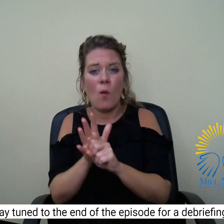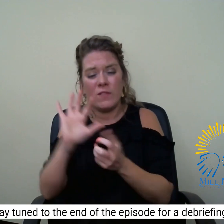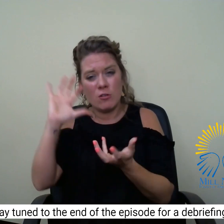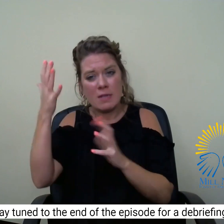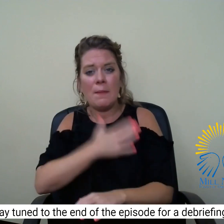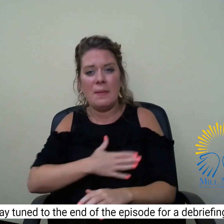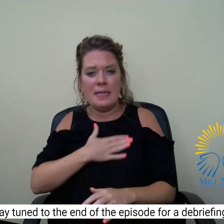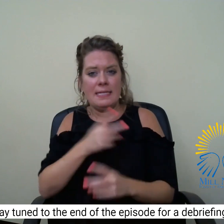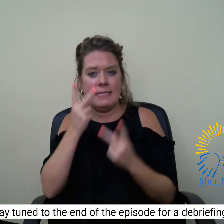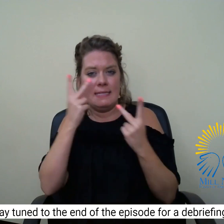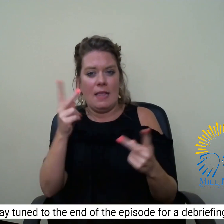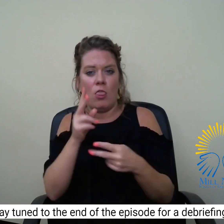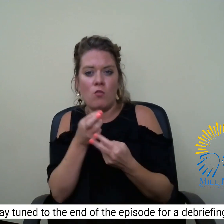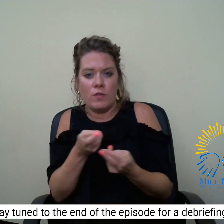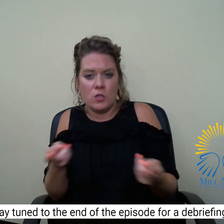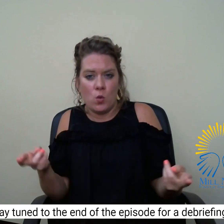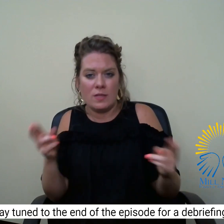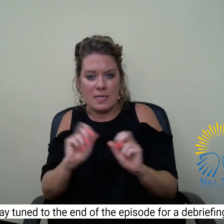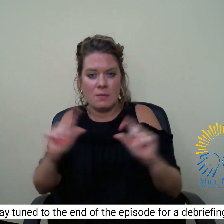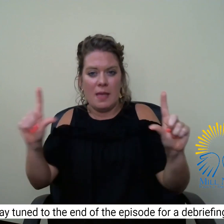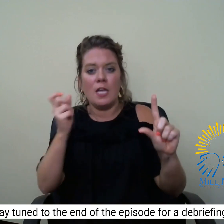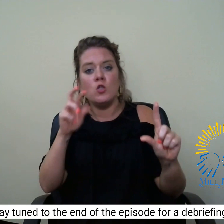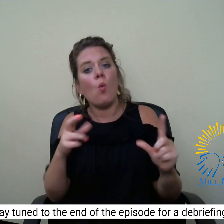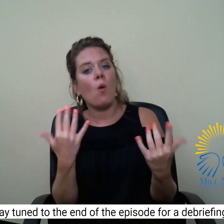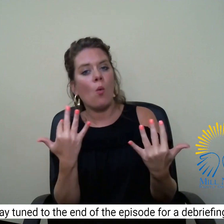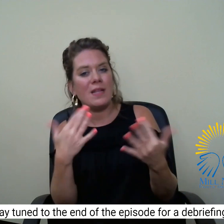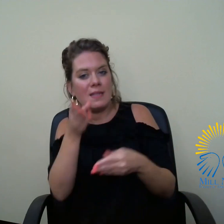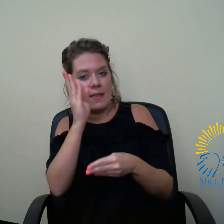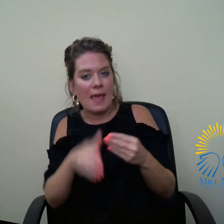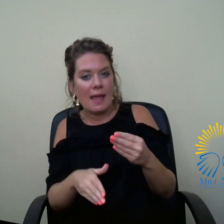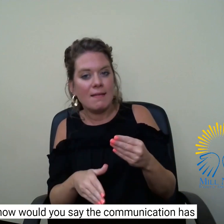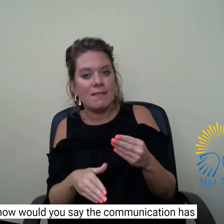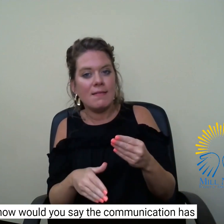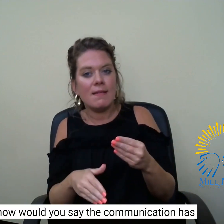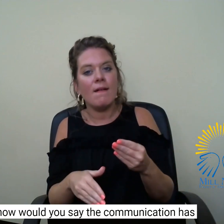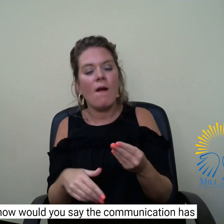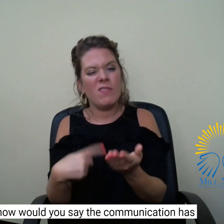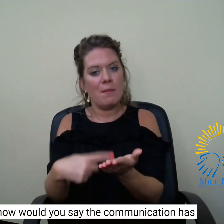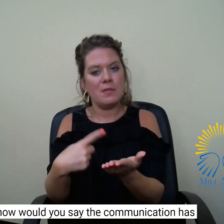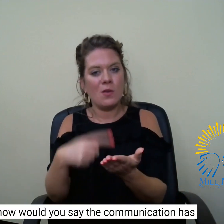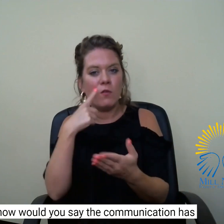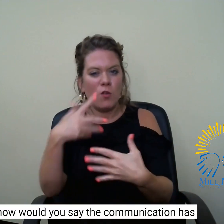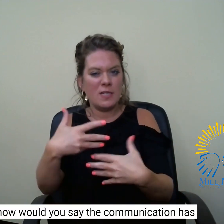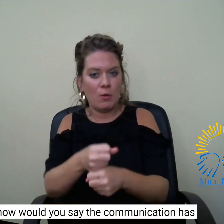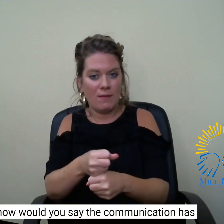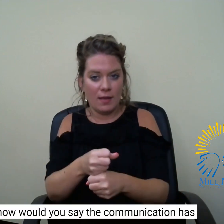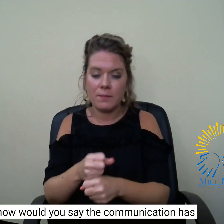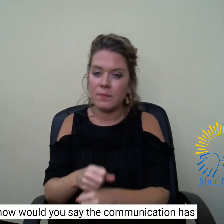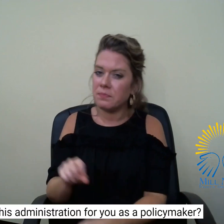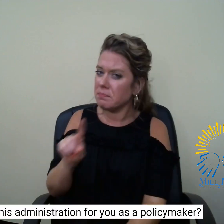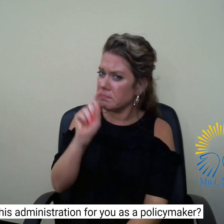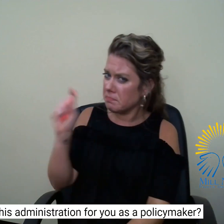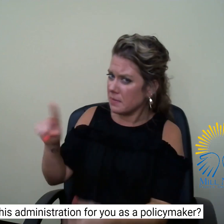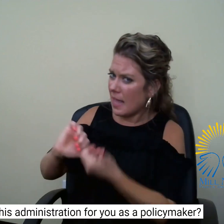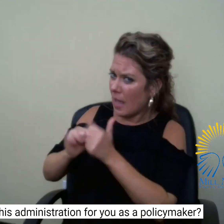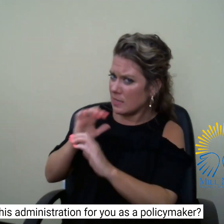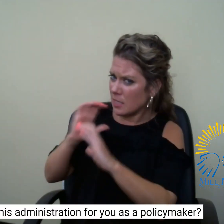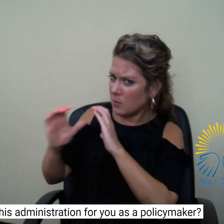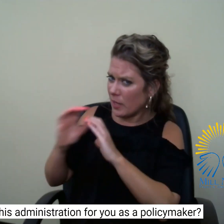page or stay tuned to the end of the episode for a debriefing. On that note, how would you say the communication has changed with this administration for